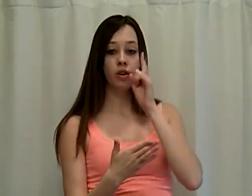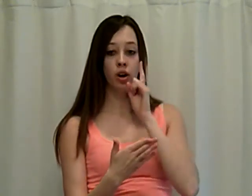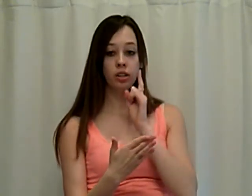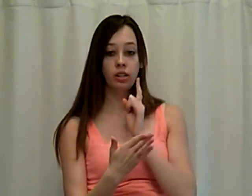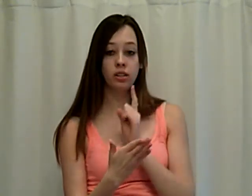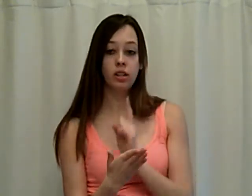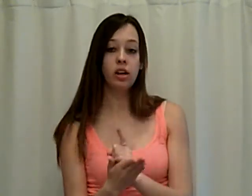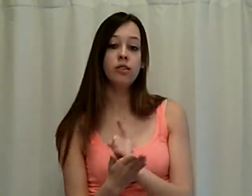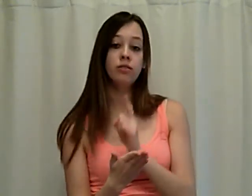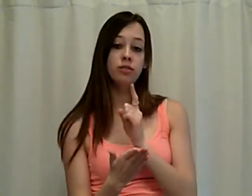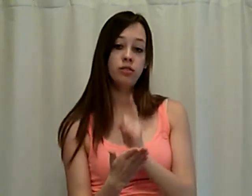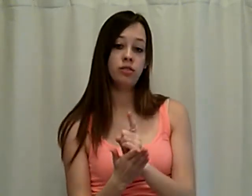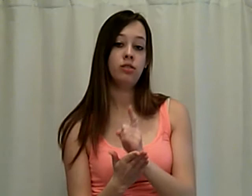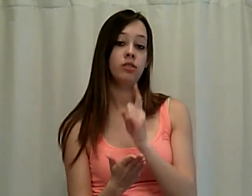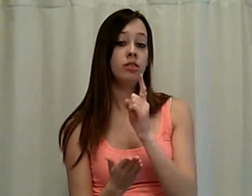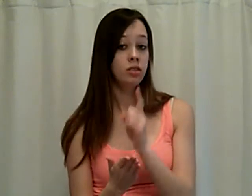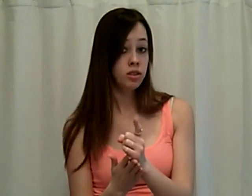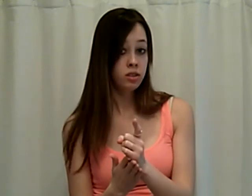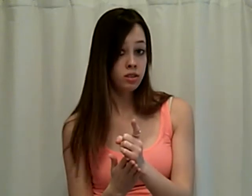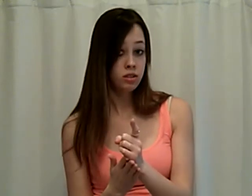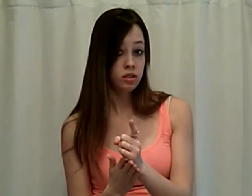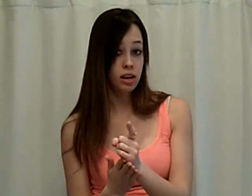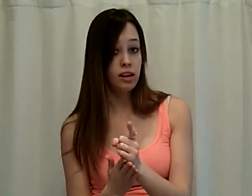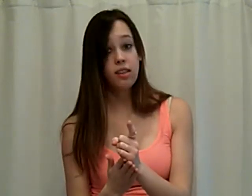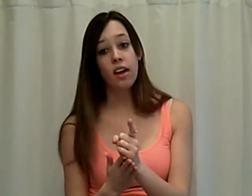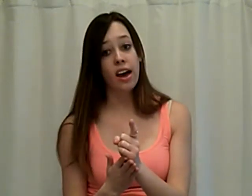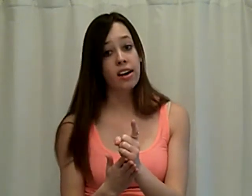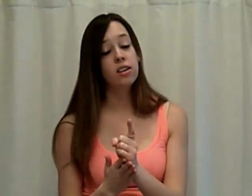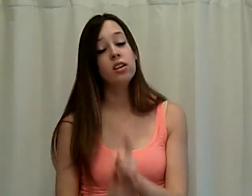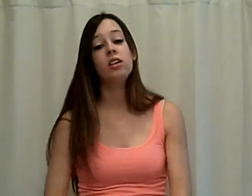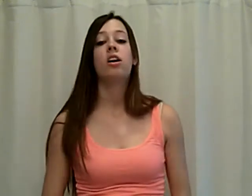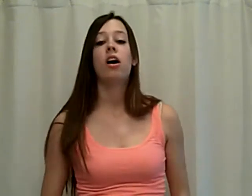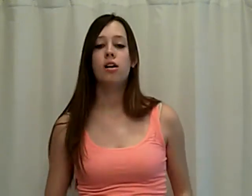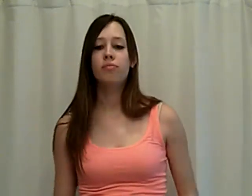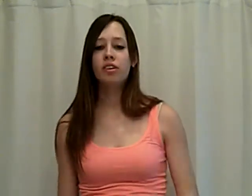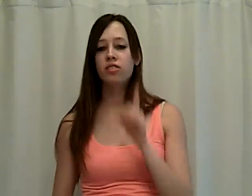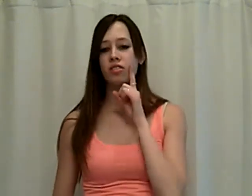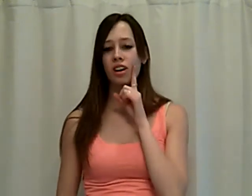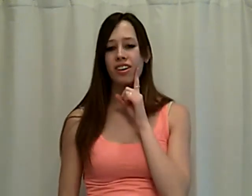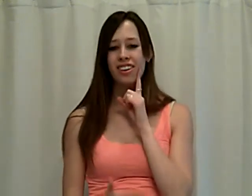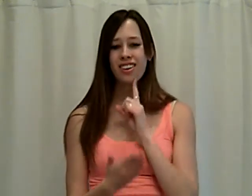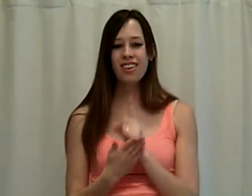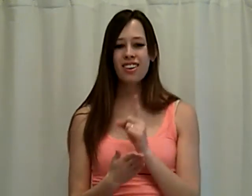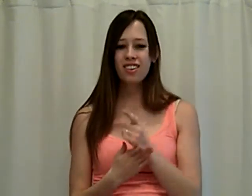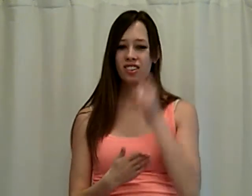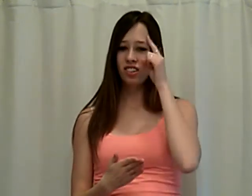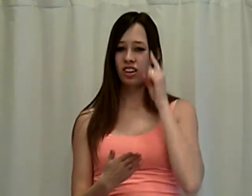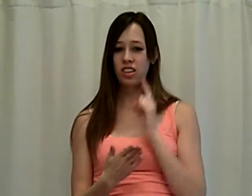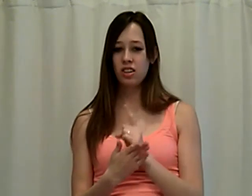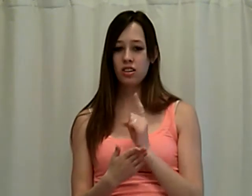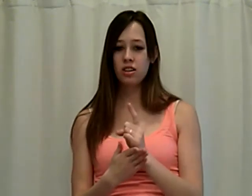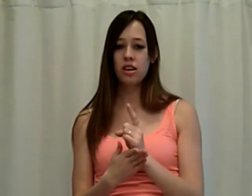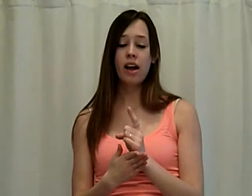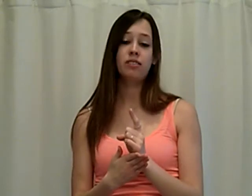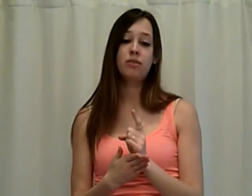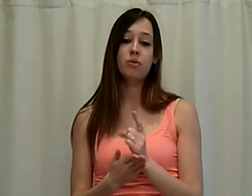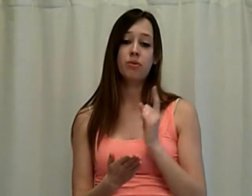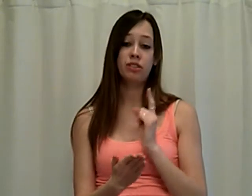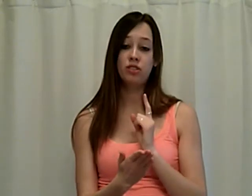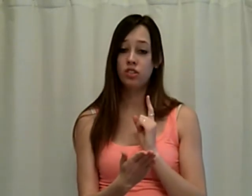fall in love, kind of like that. You can start here, you can start here. I've seen it both ways. You can just